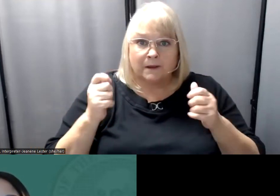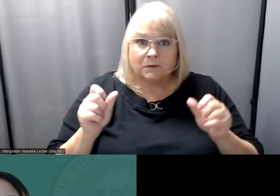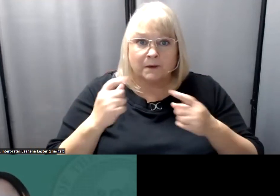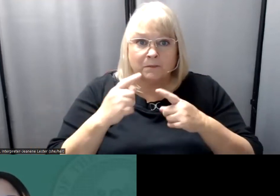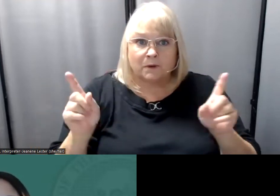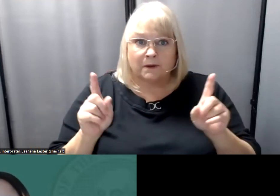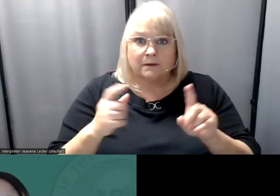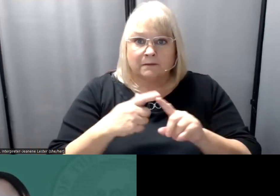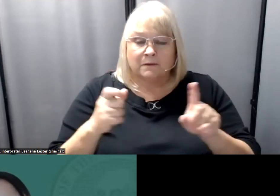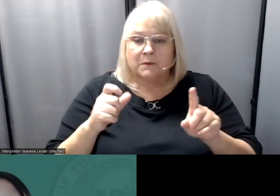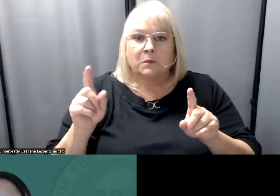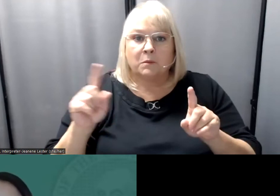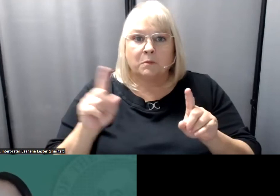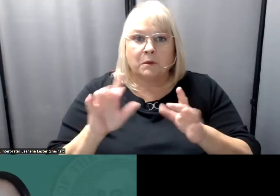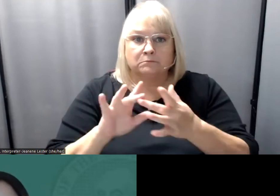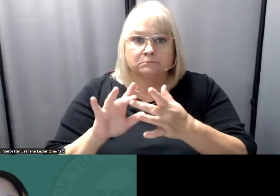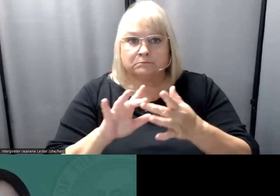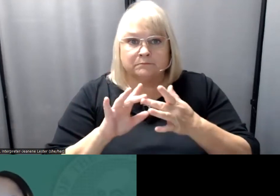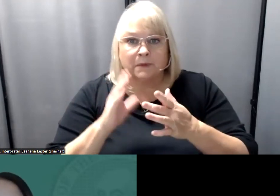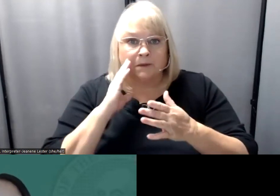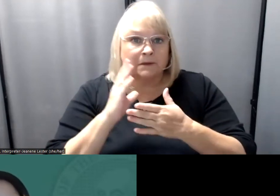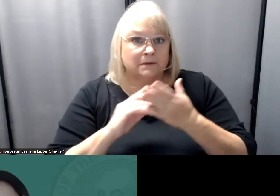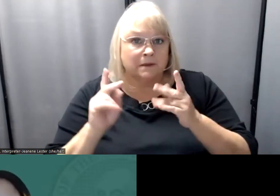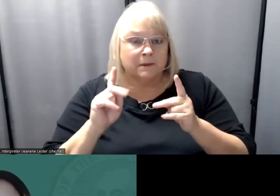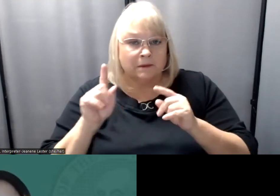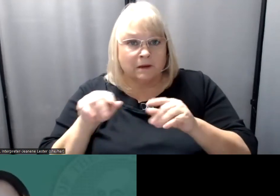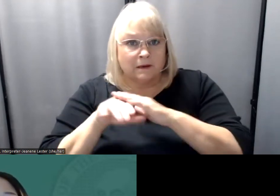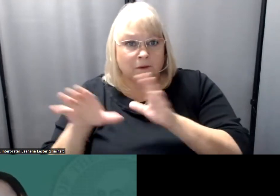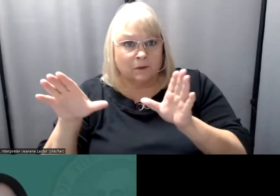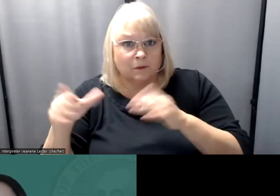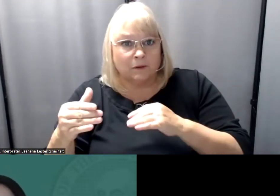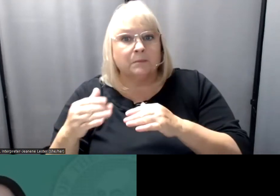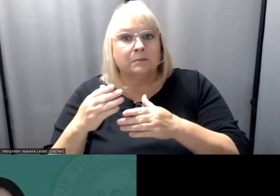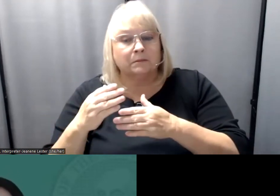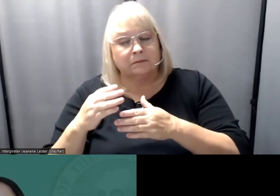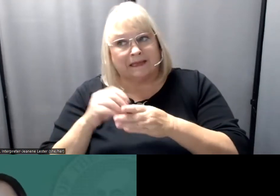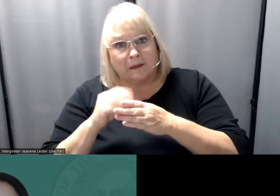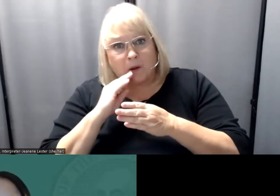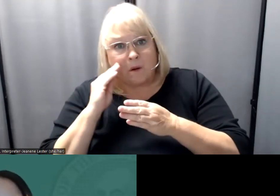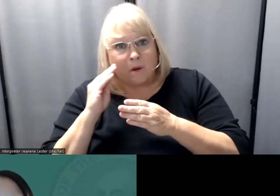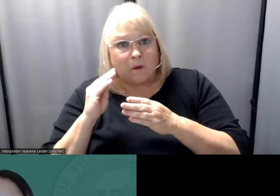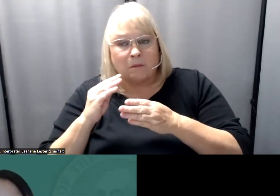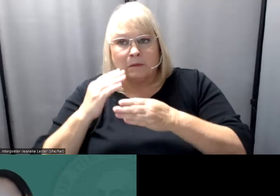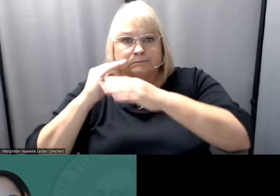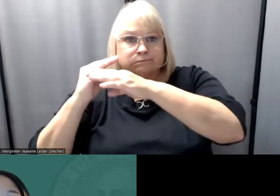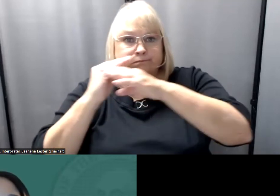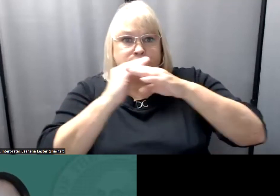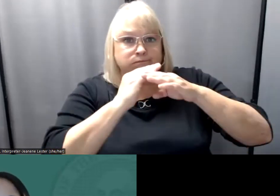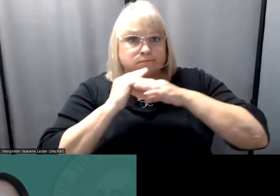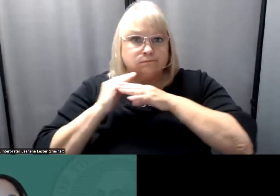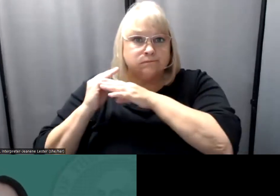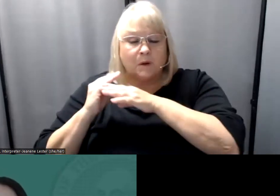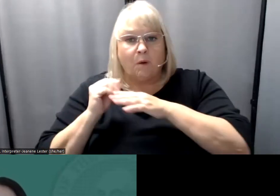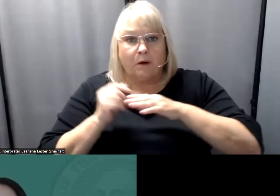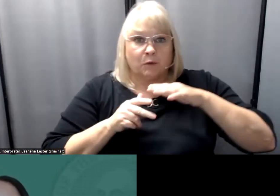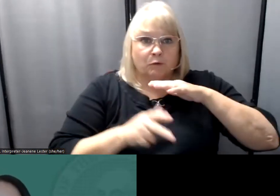sometimes I know a lot of folks have gone into a room at a part of their home or out in a garage where they can't get the bandwidth. It's